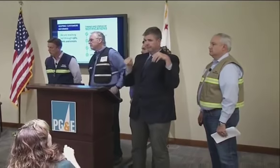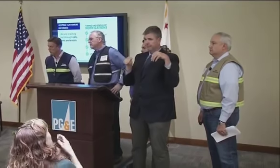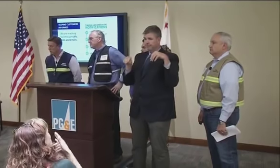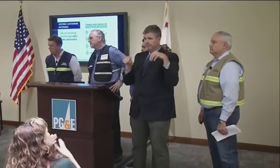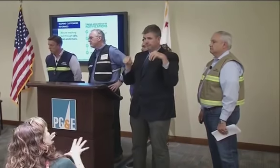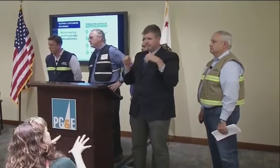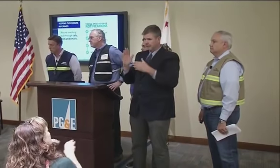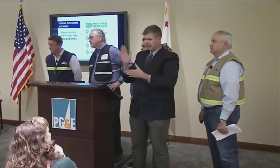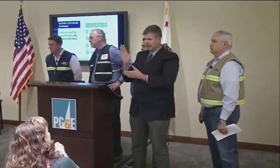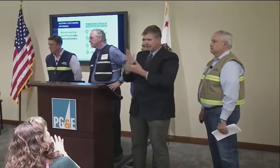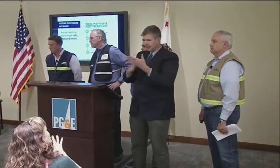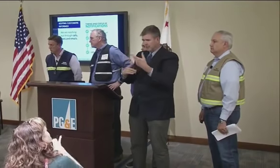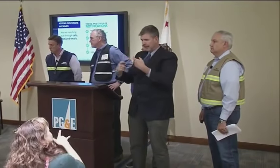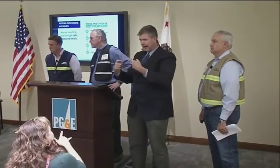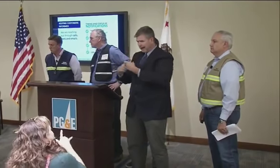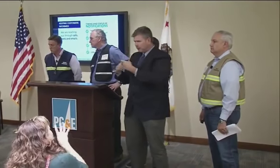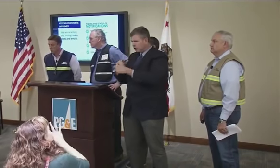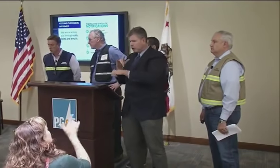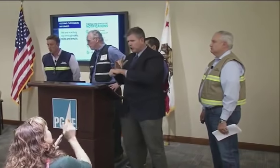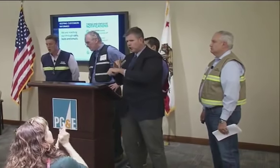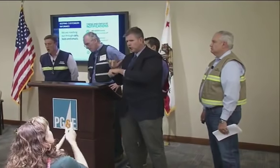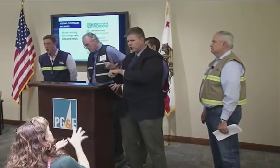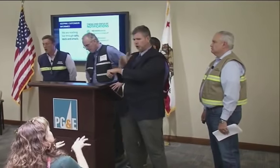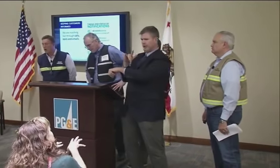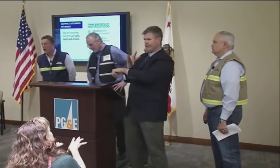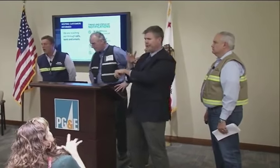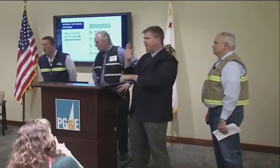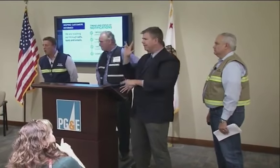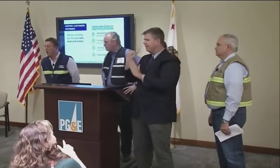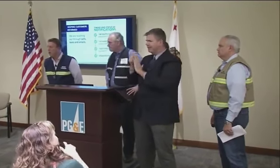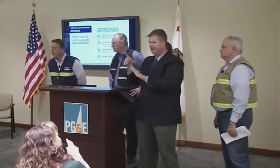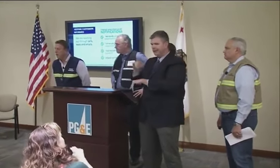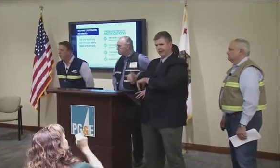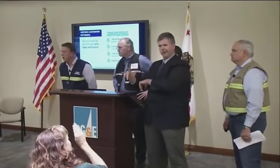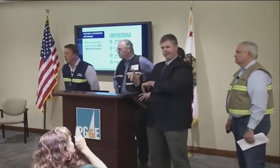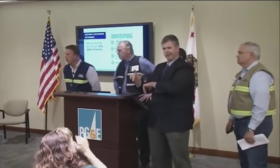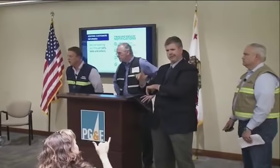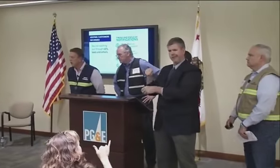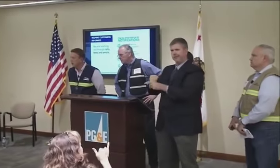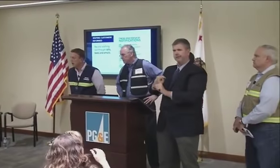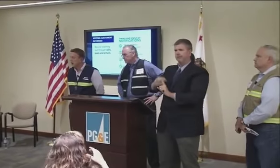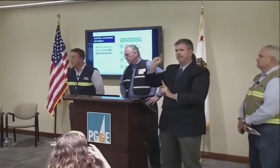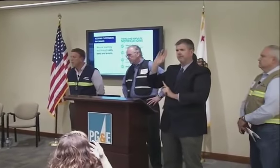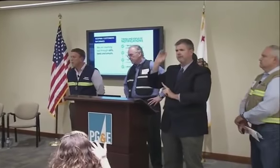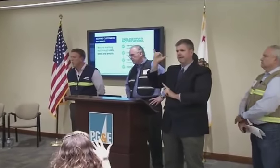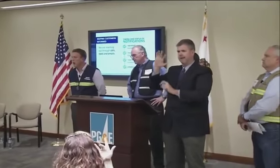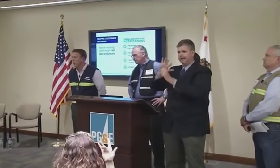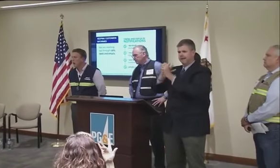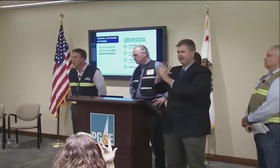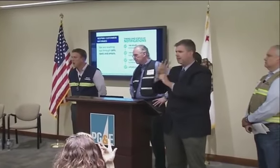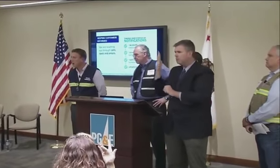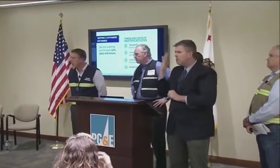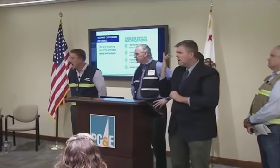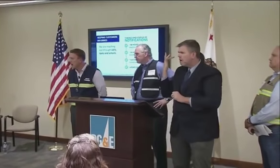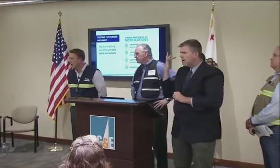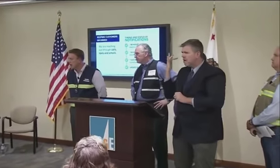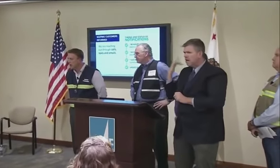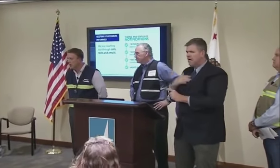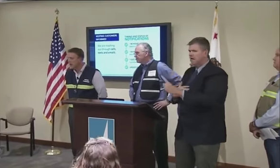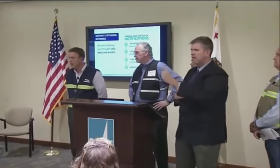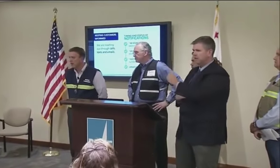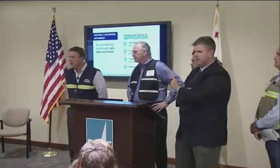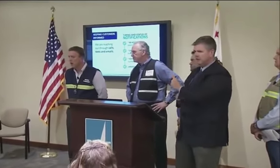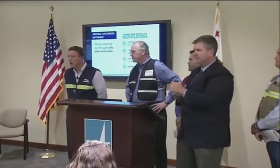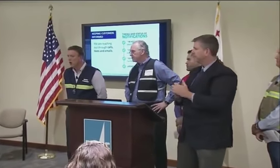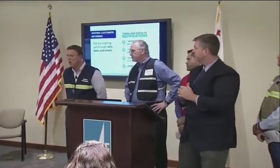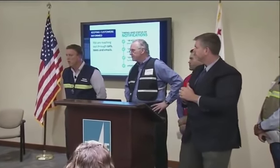This is in the North Bay. Can you talk about that? Yeah, thanks for the question. I can provide some context